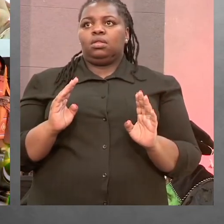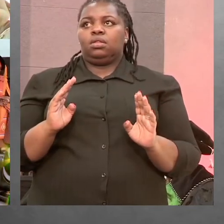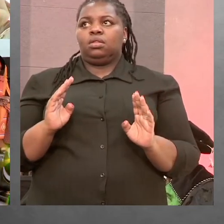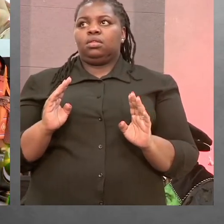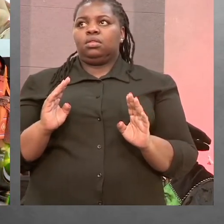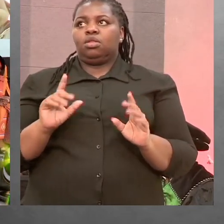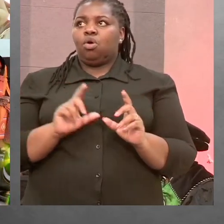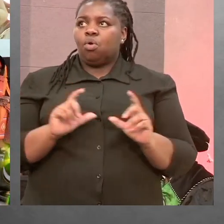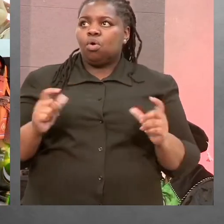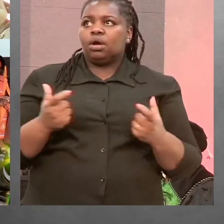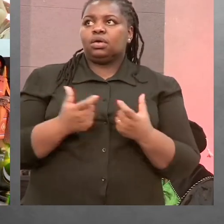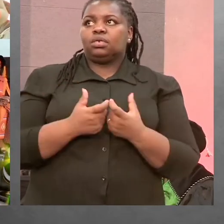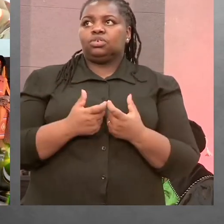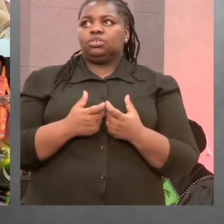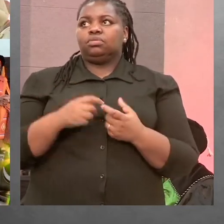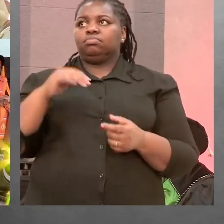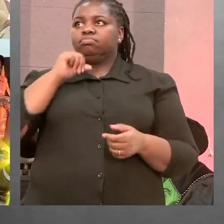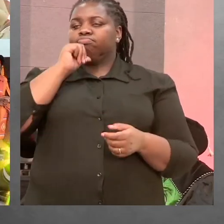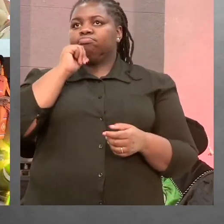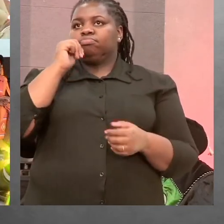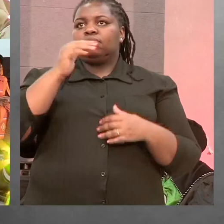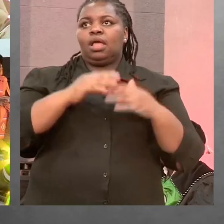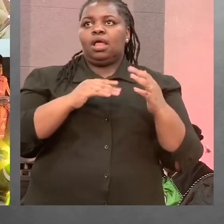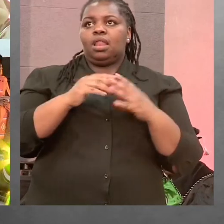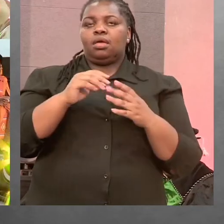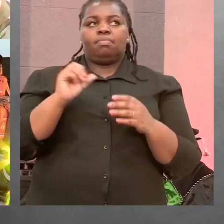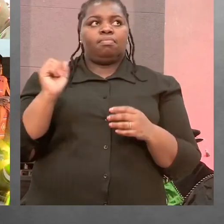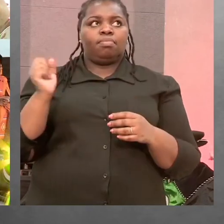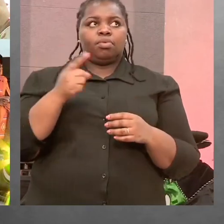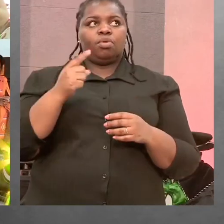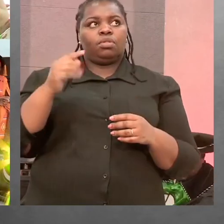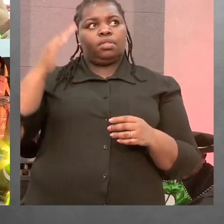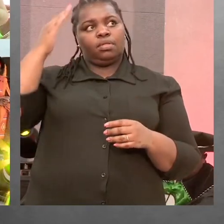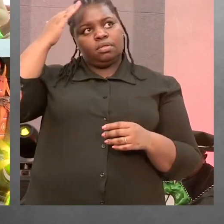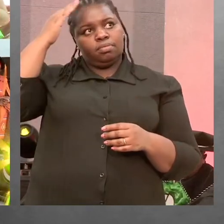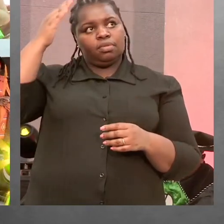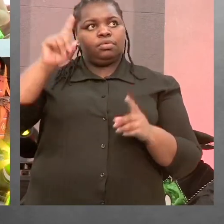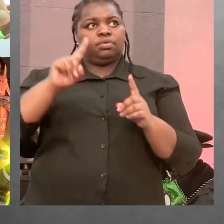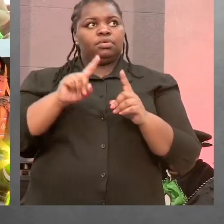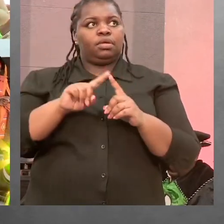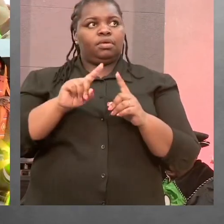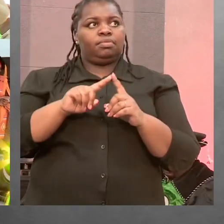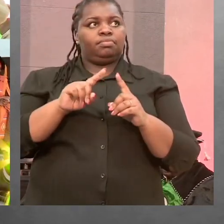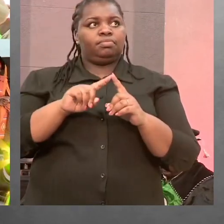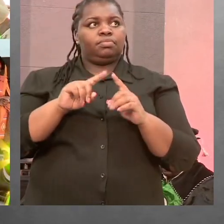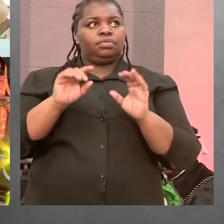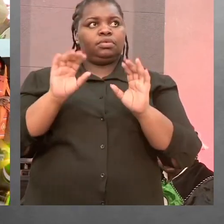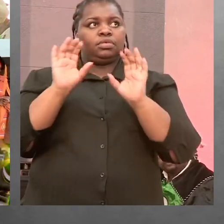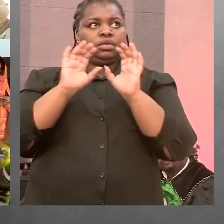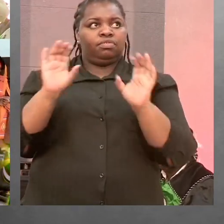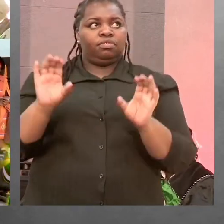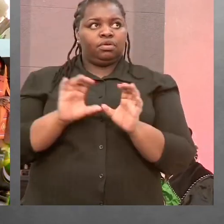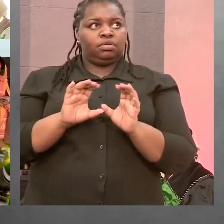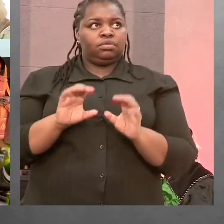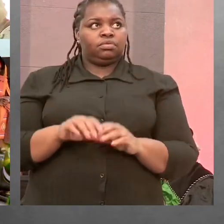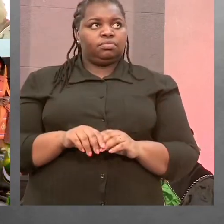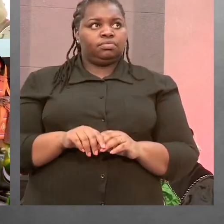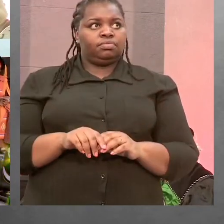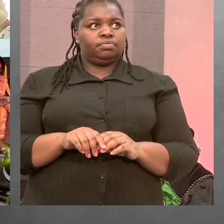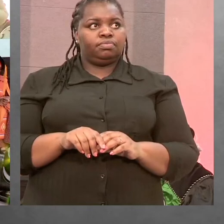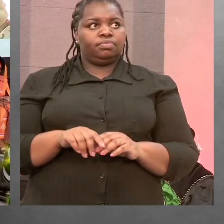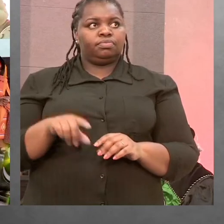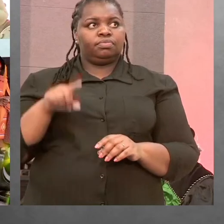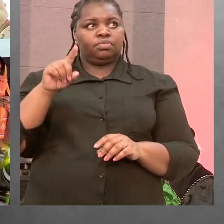congregations, confer all degrees, and award all diplomas and certificates at graduations. The